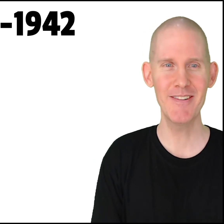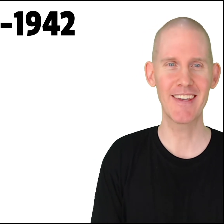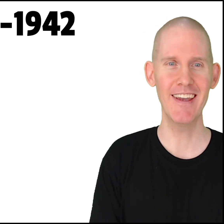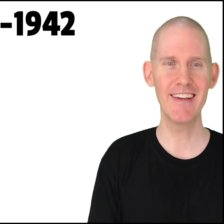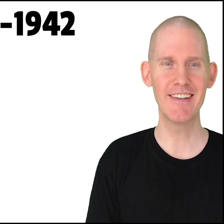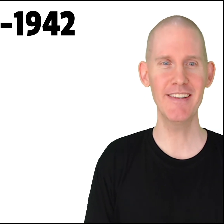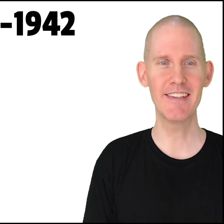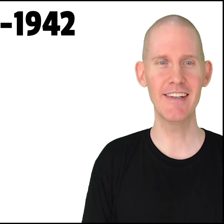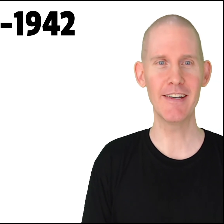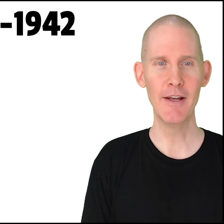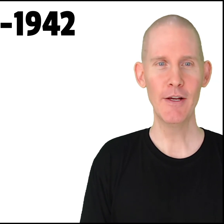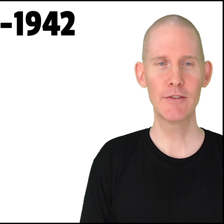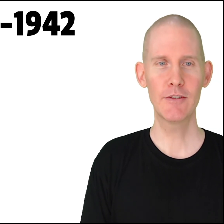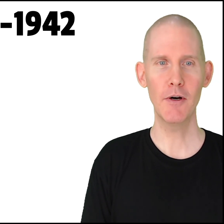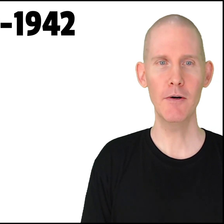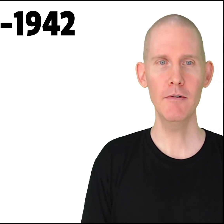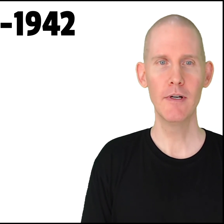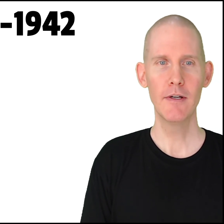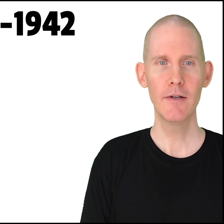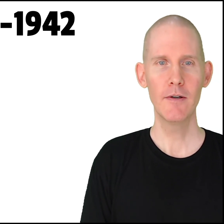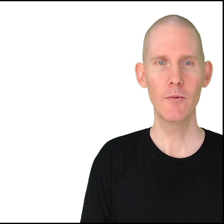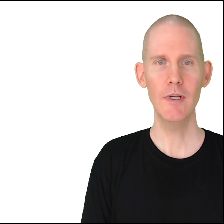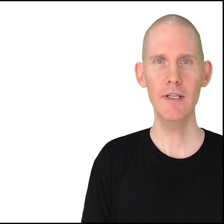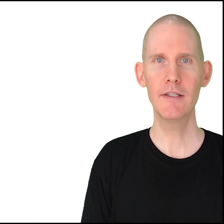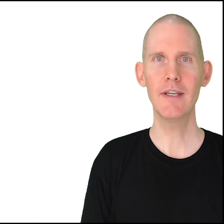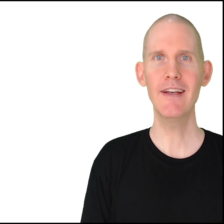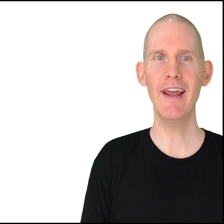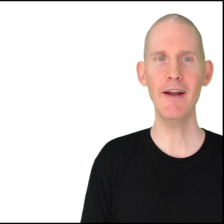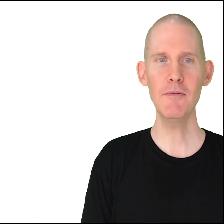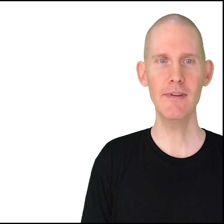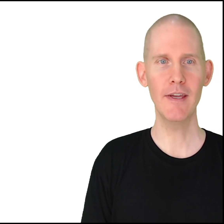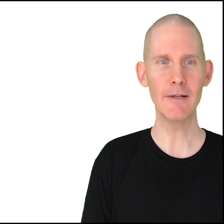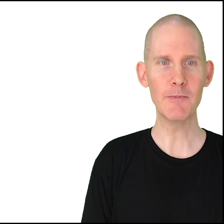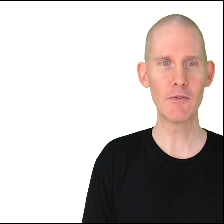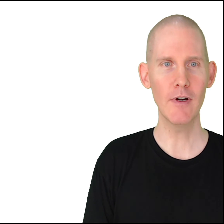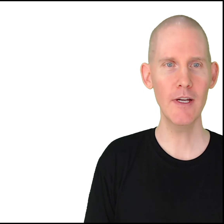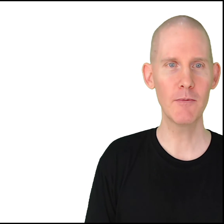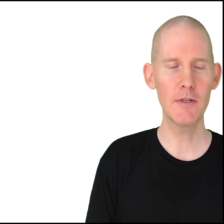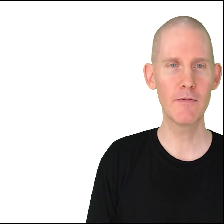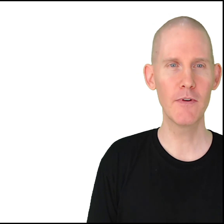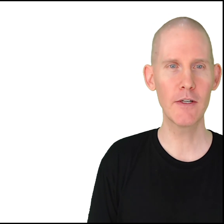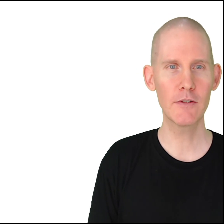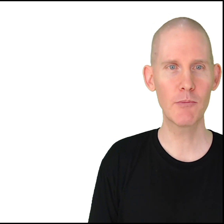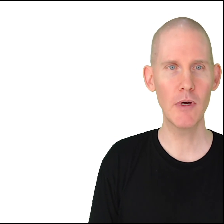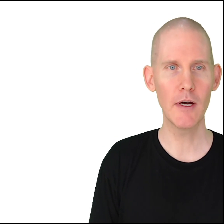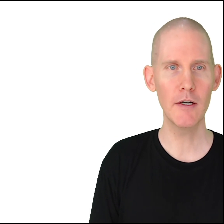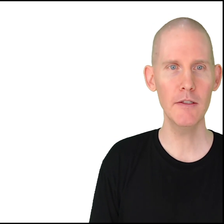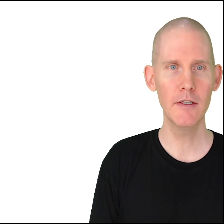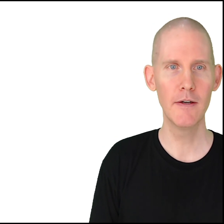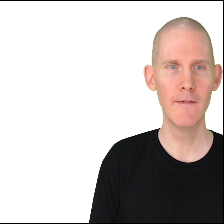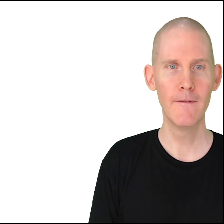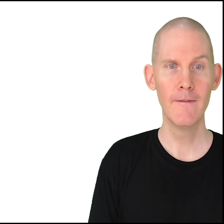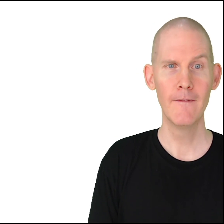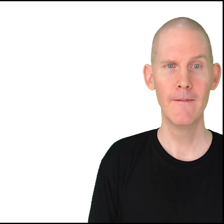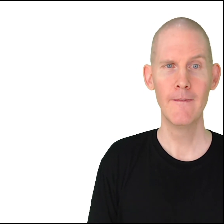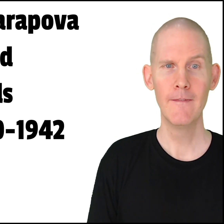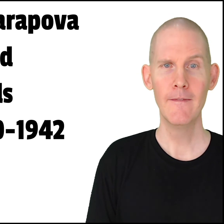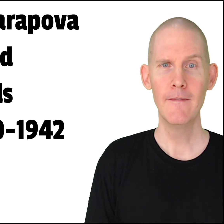Okay, good. So we did everything, right? We fingerspelled